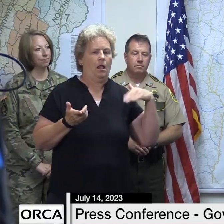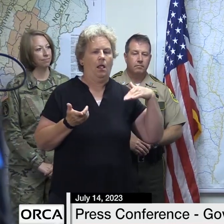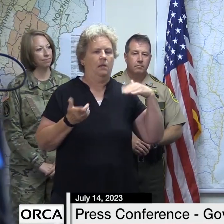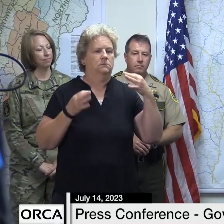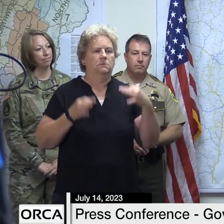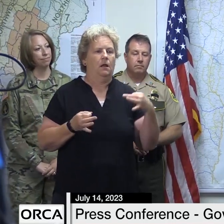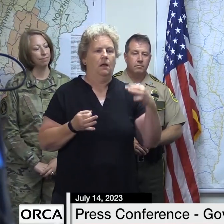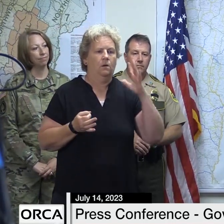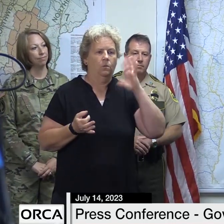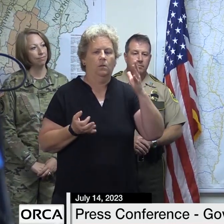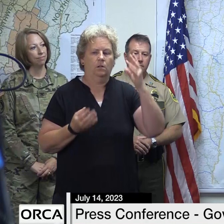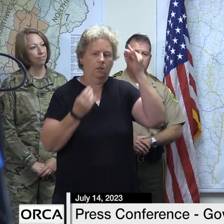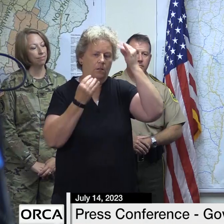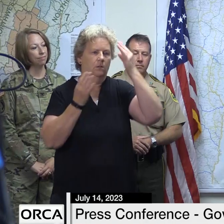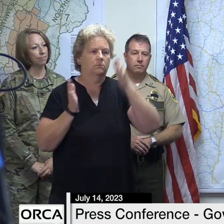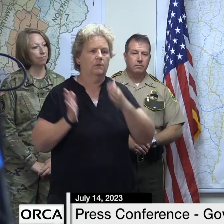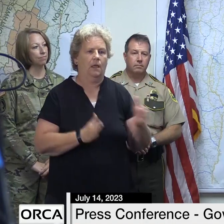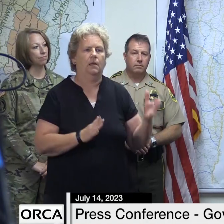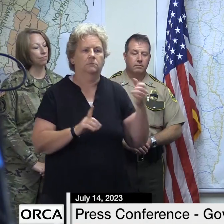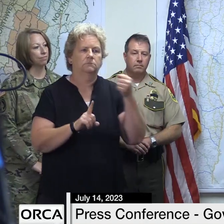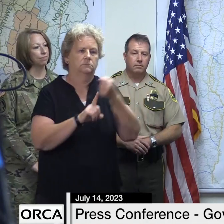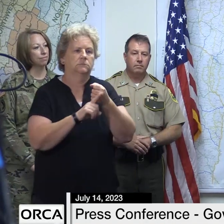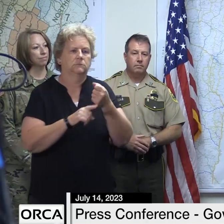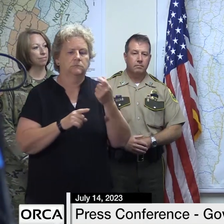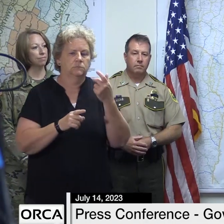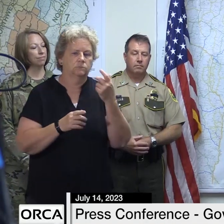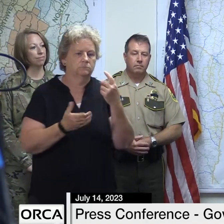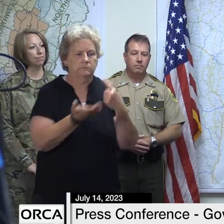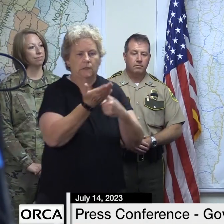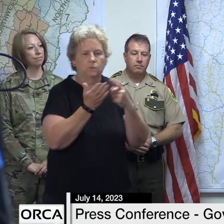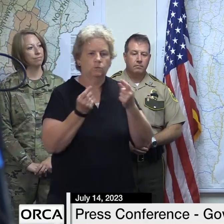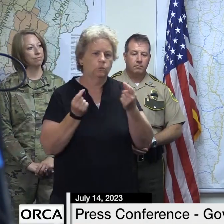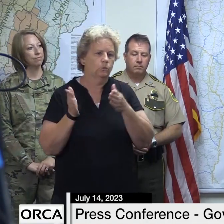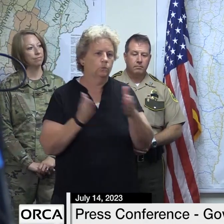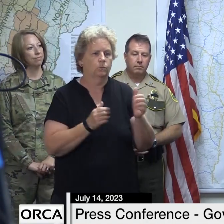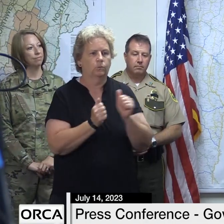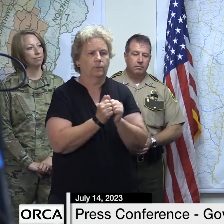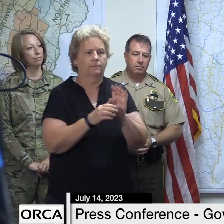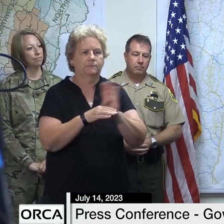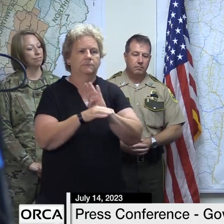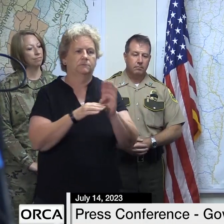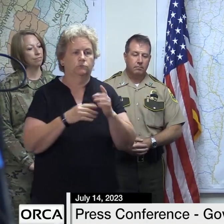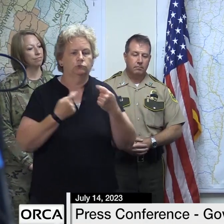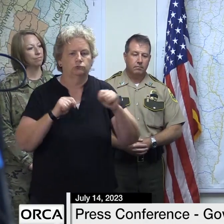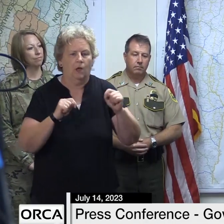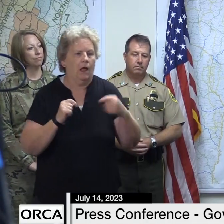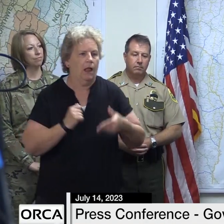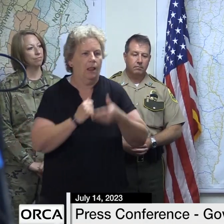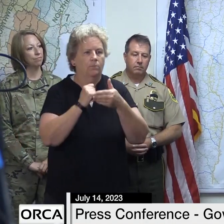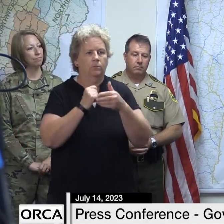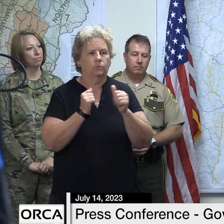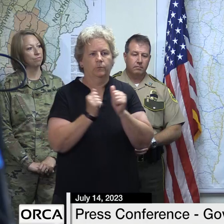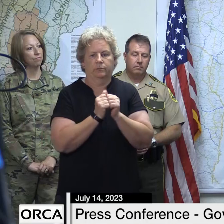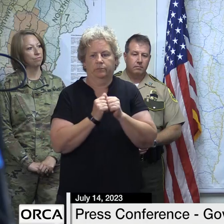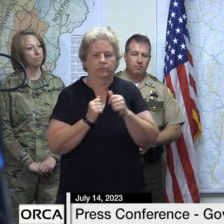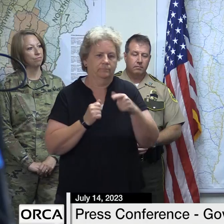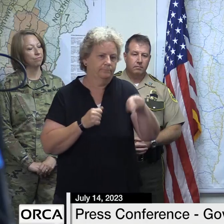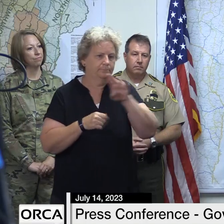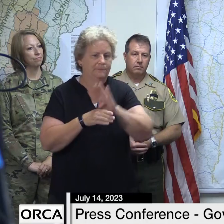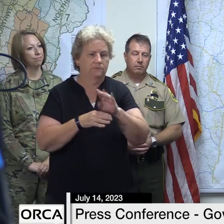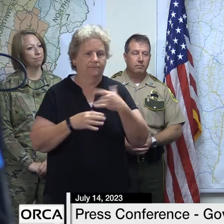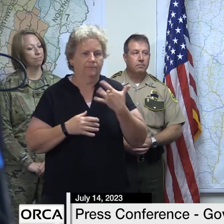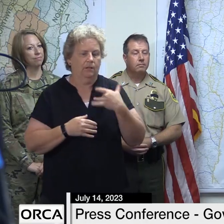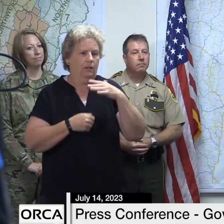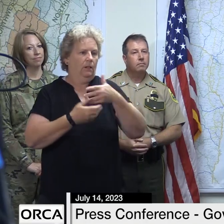the impacts on businesses, and we want to do anything we can to alleviate that. So that's part of one of our discussions.